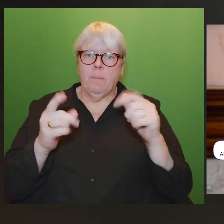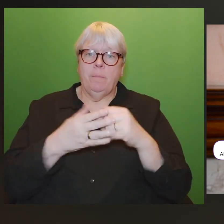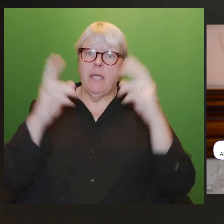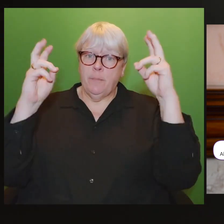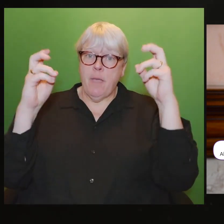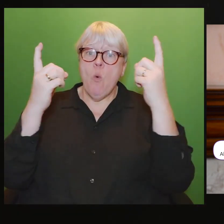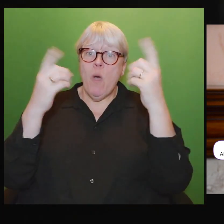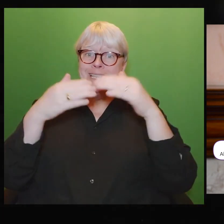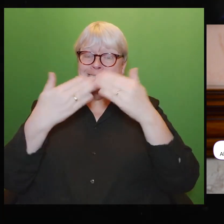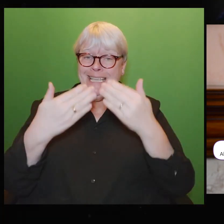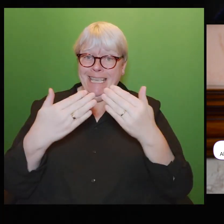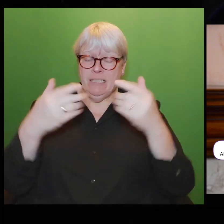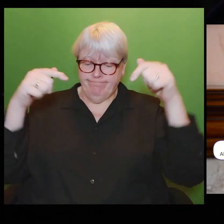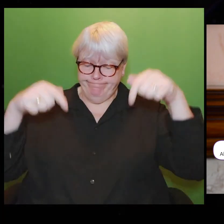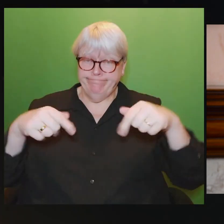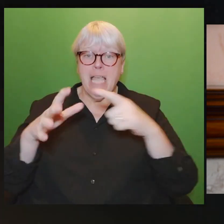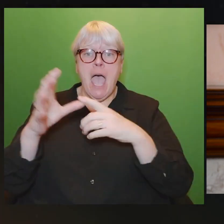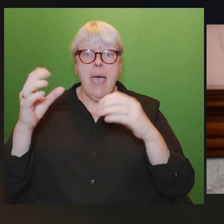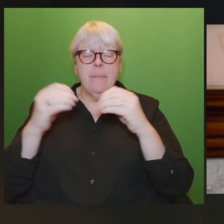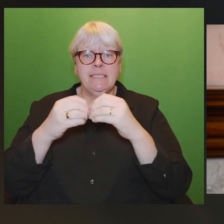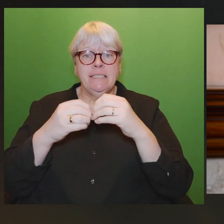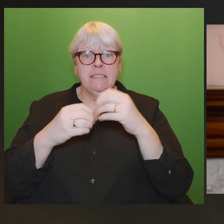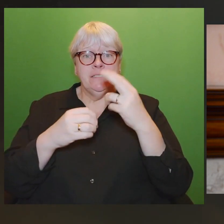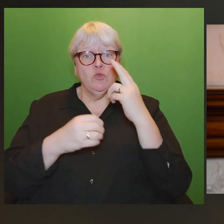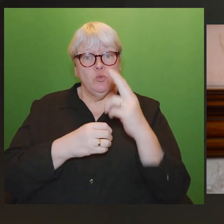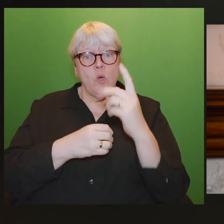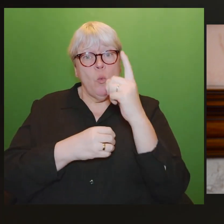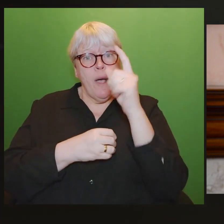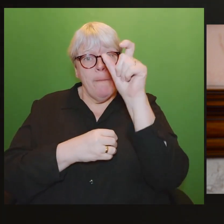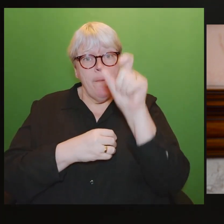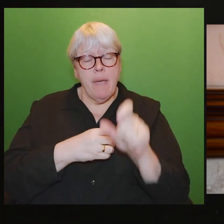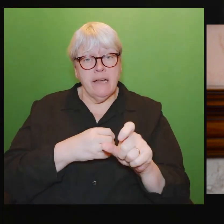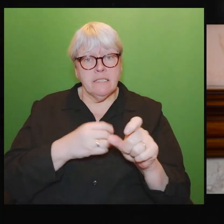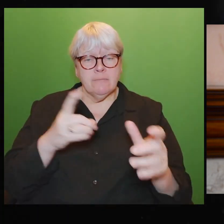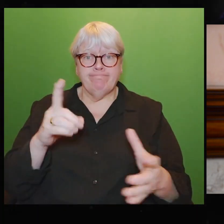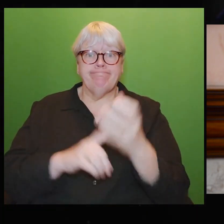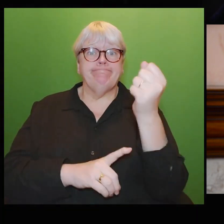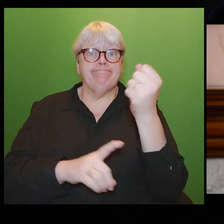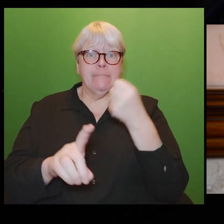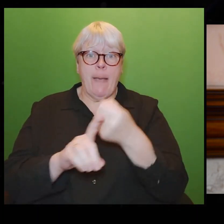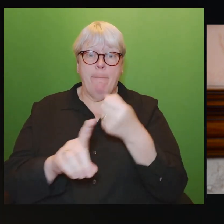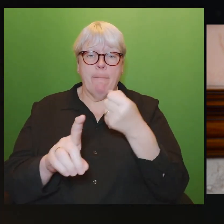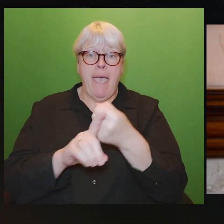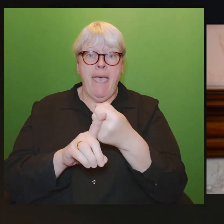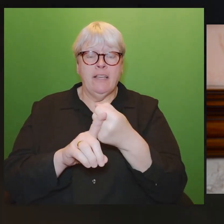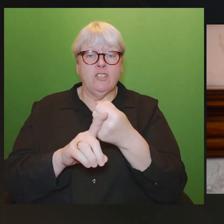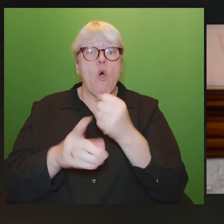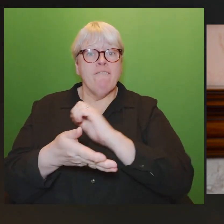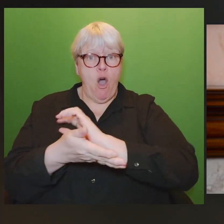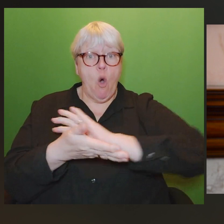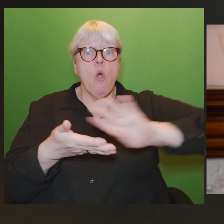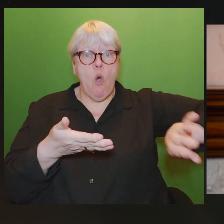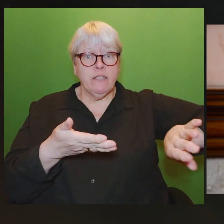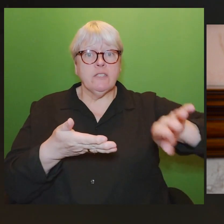one person's particular discovery of the impact of the Holocaust on her family.